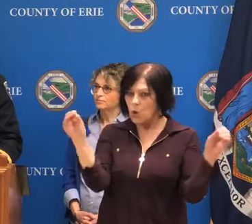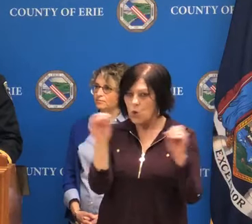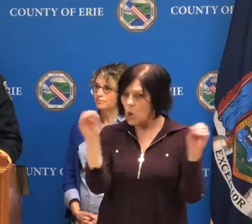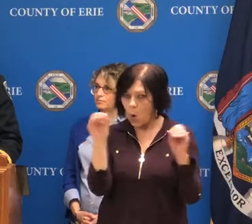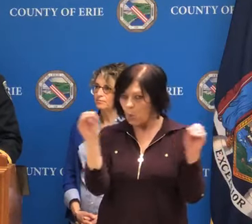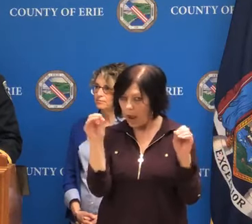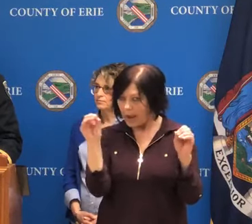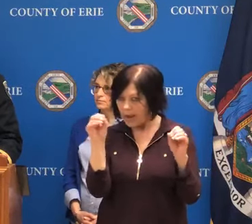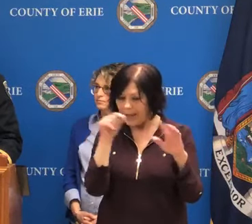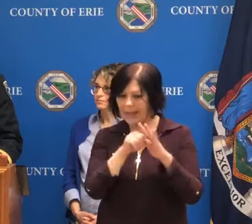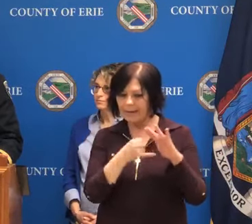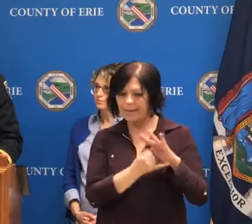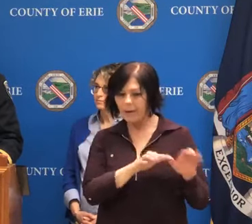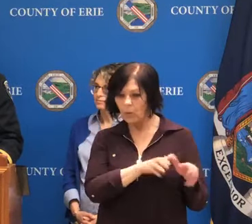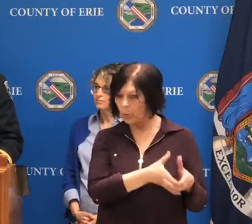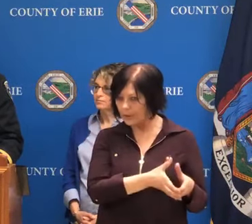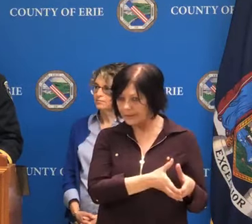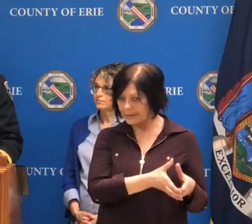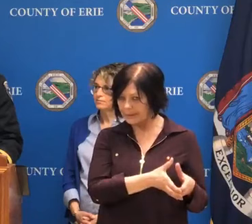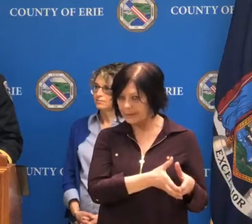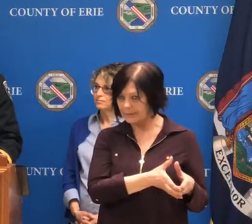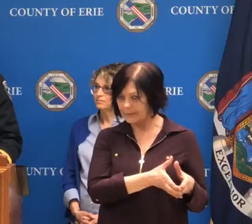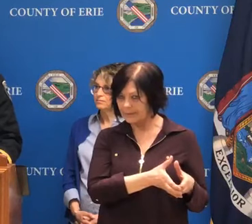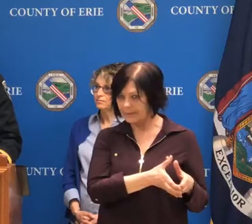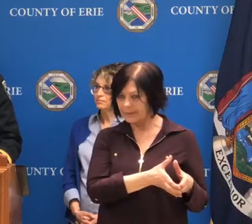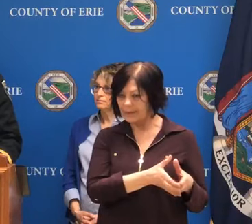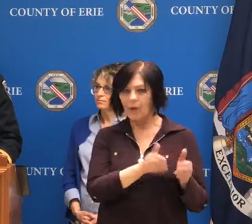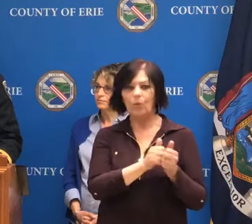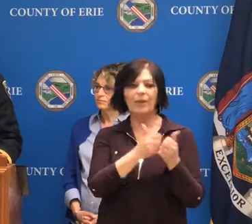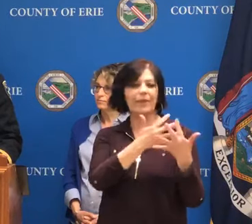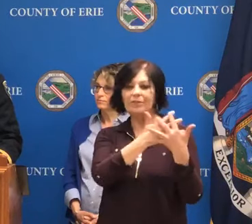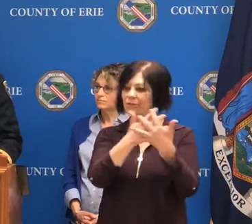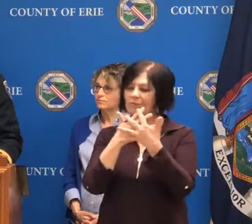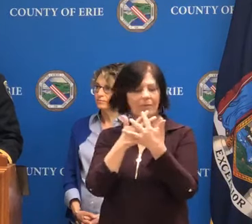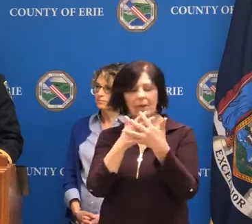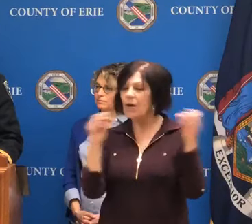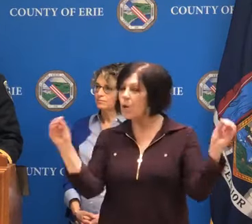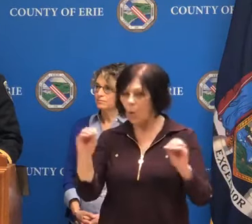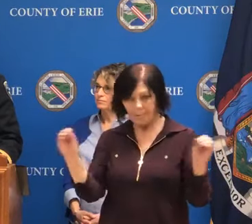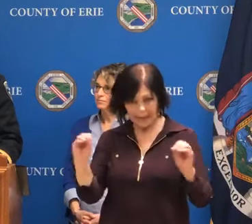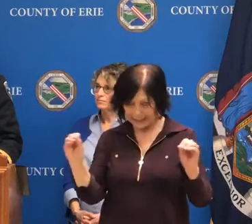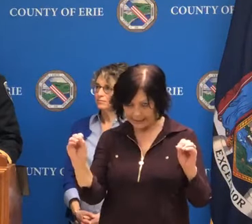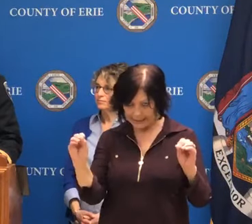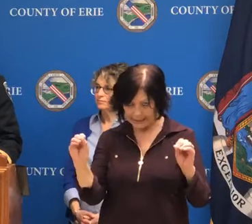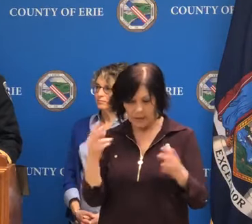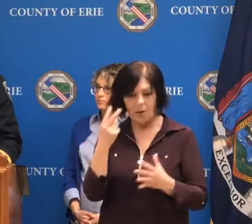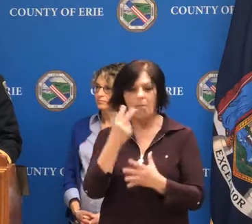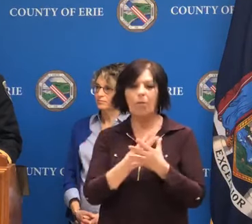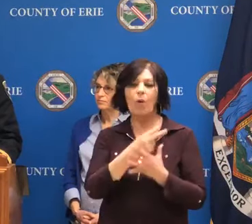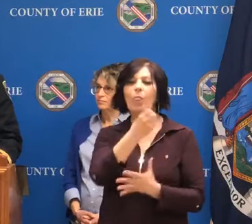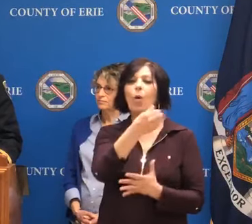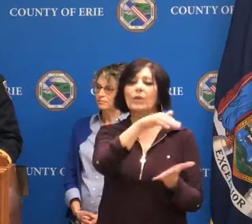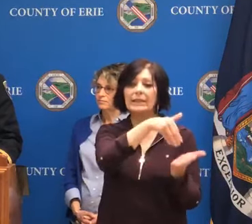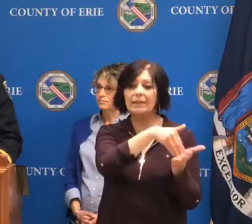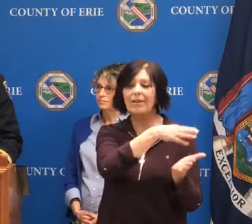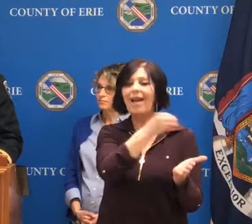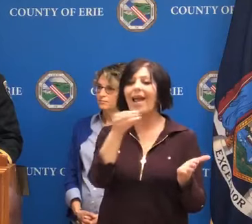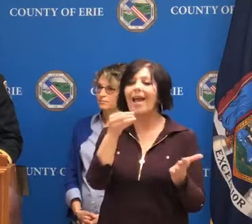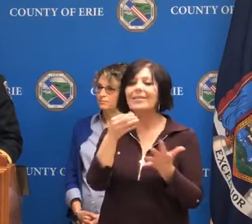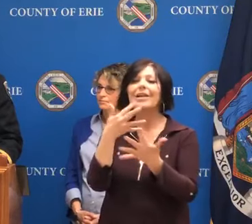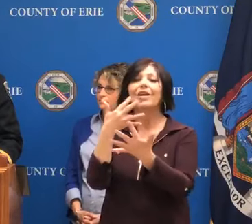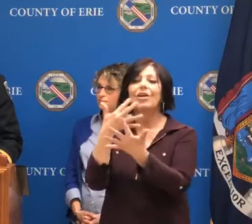under quarantine. With our jail management population at both the holding center and the correctional facility,